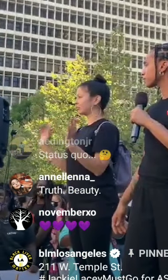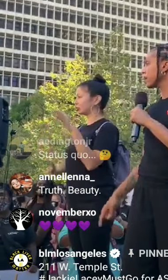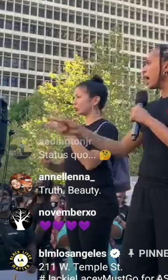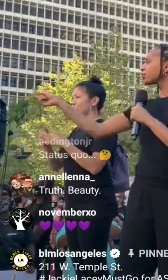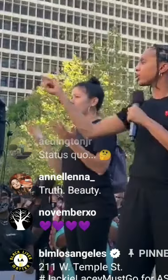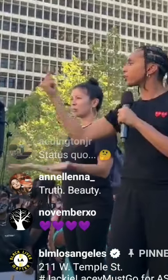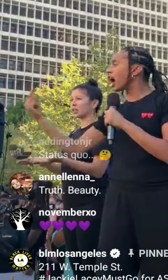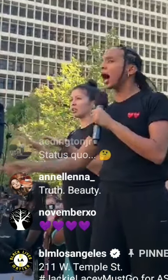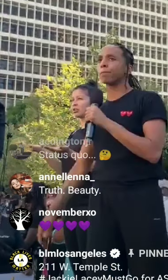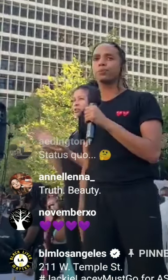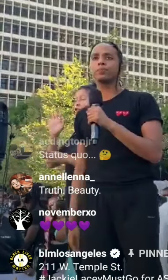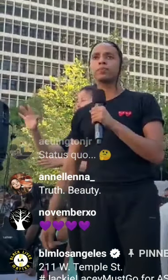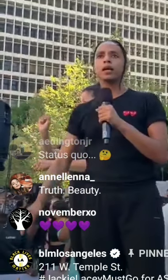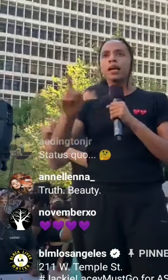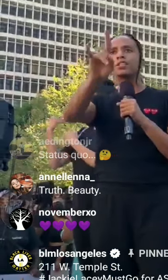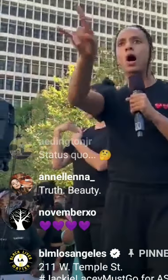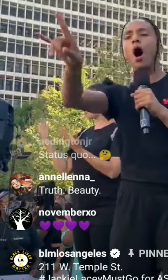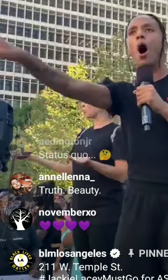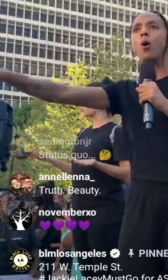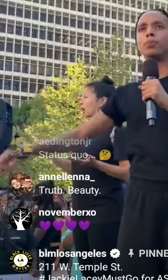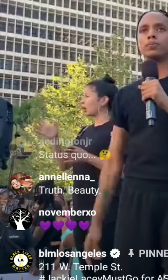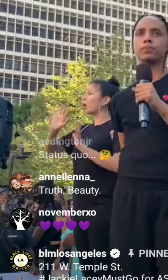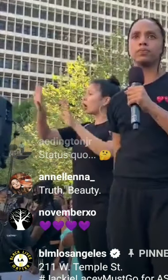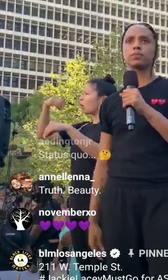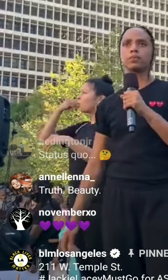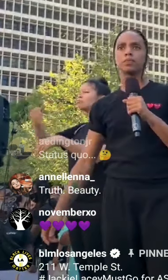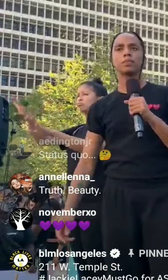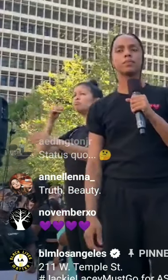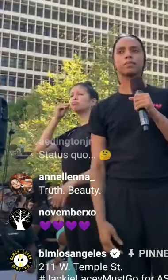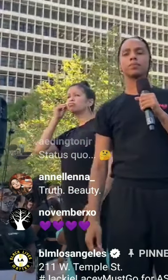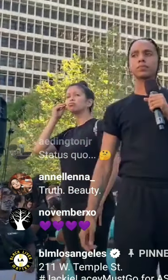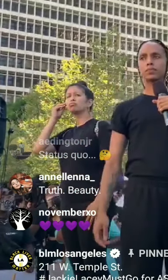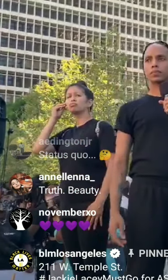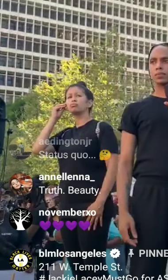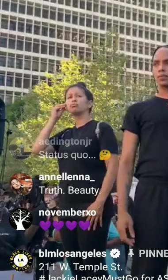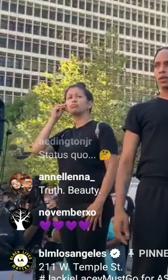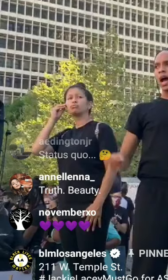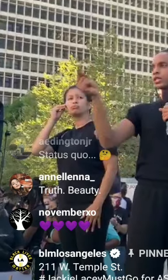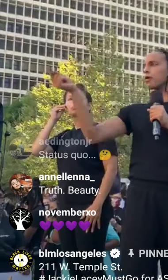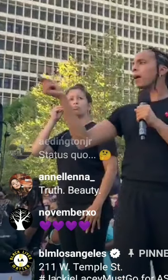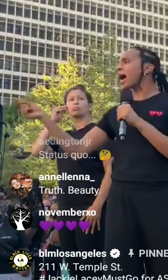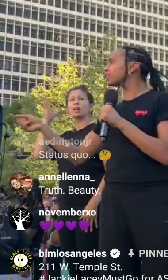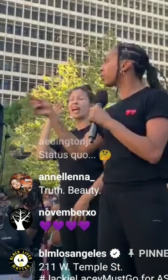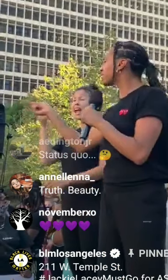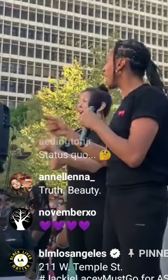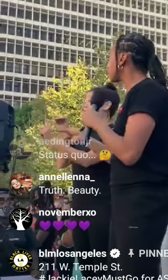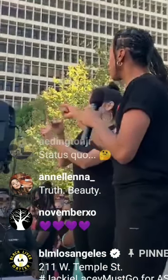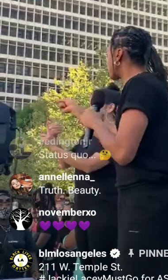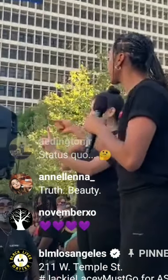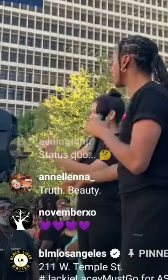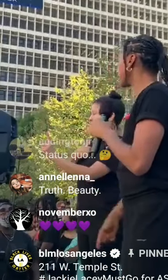I want to tell you a story. And some of you may have heard this story before, but I need you to